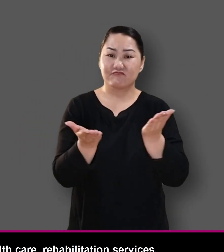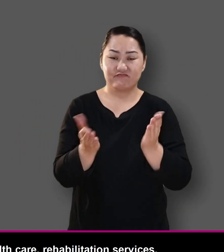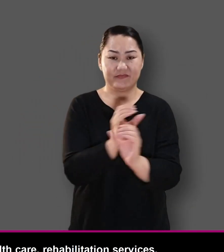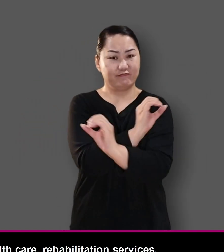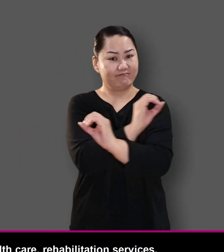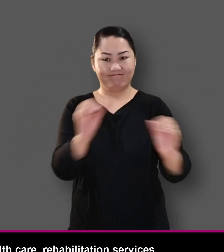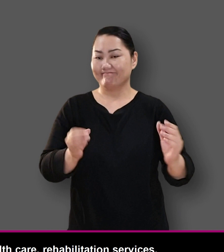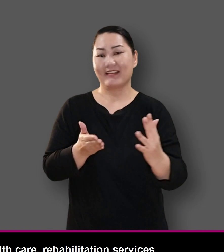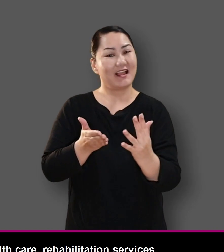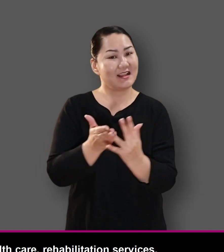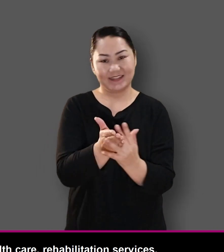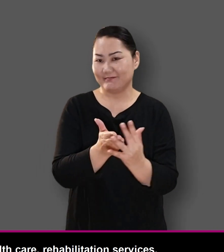rehabilitation services,